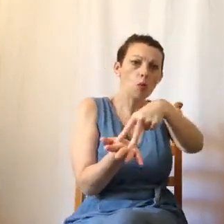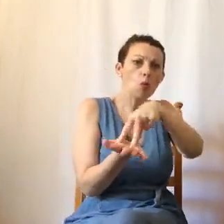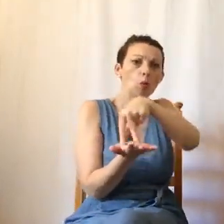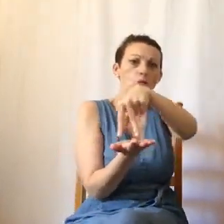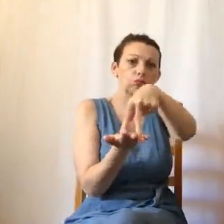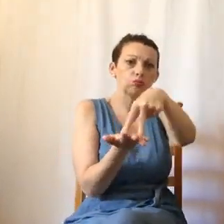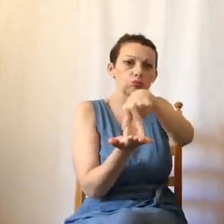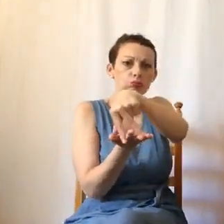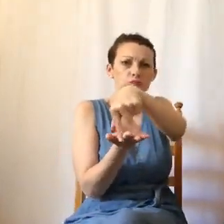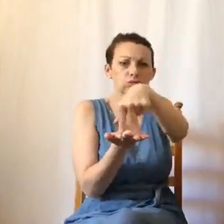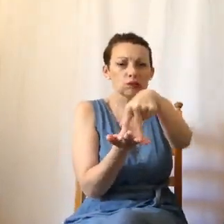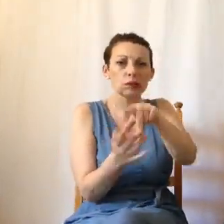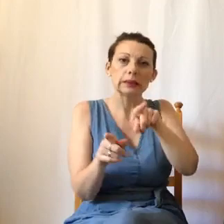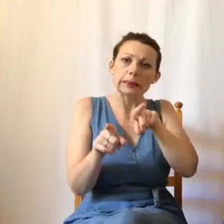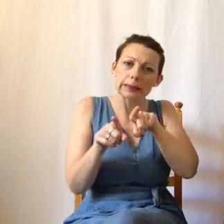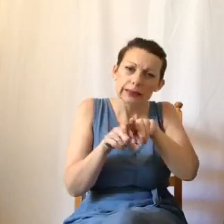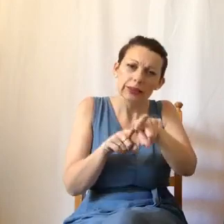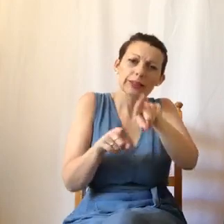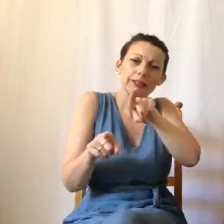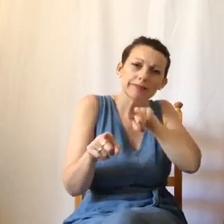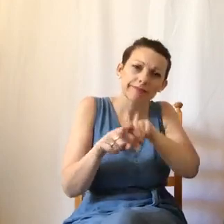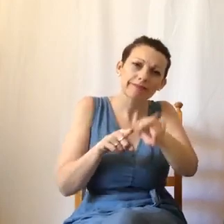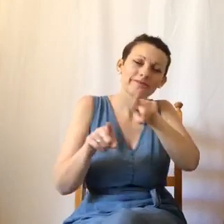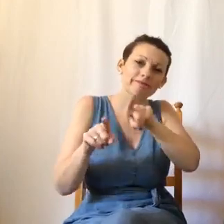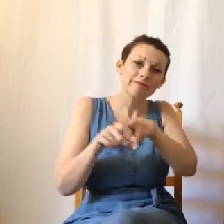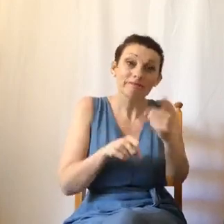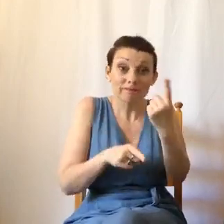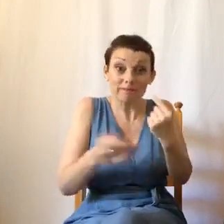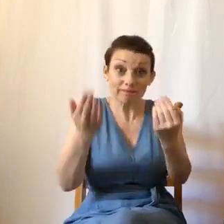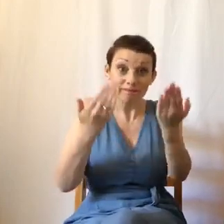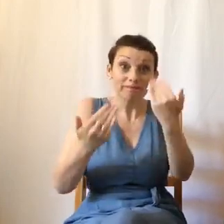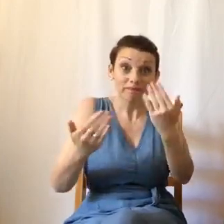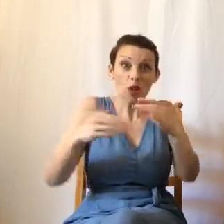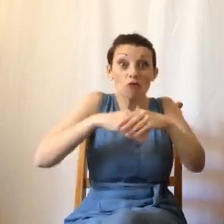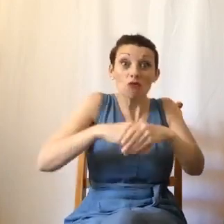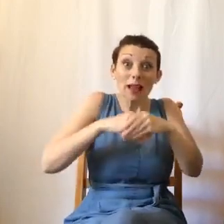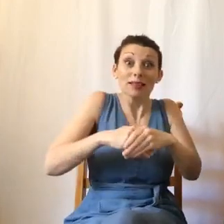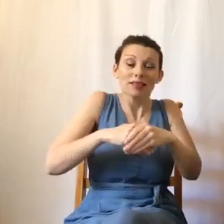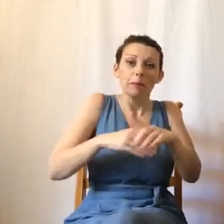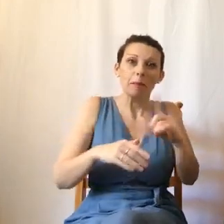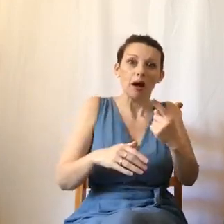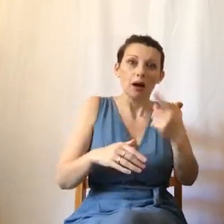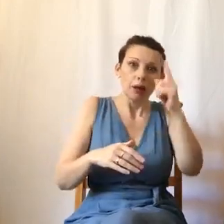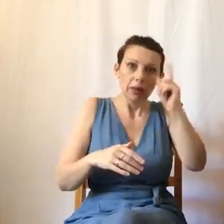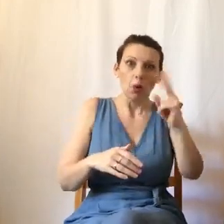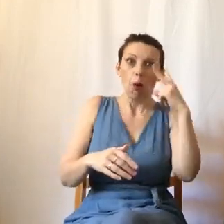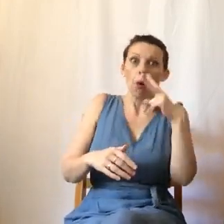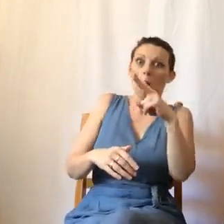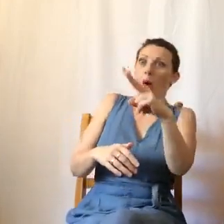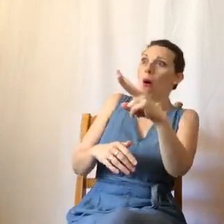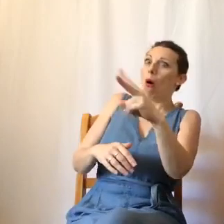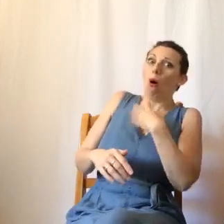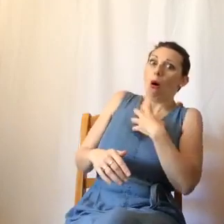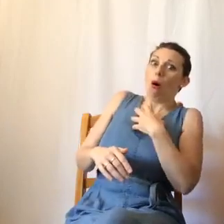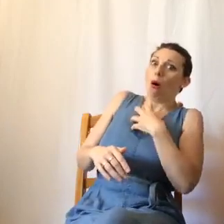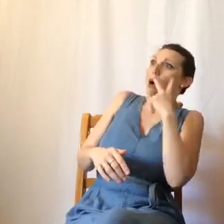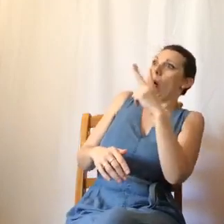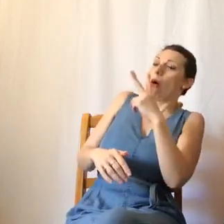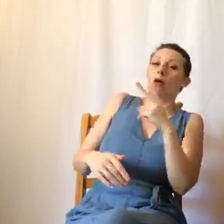She tried so hard to make some friends, yet scared them when she talked. "I'm such